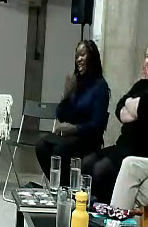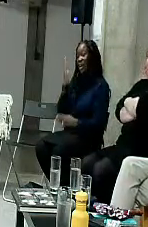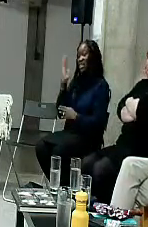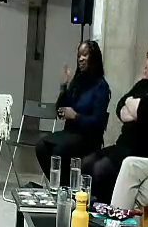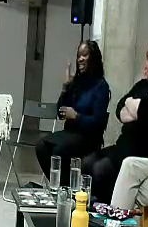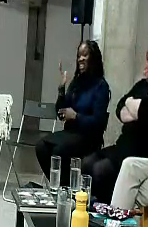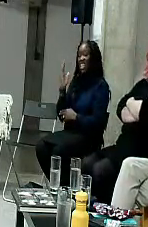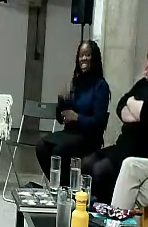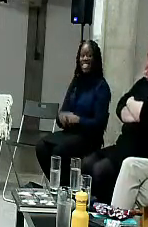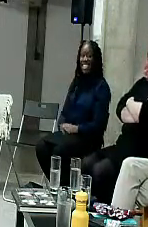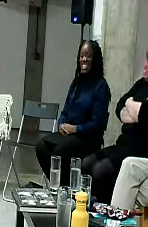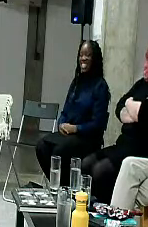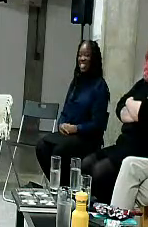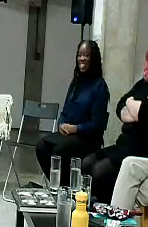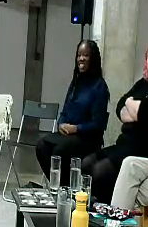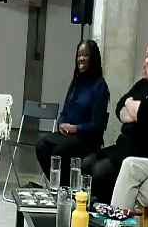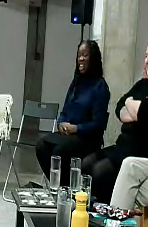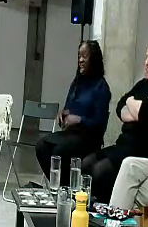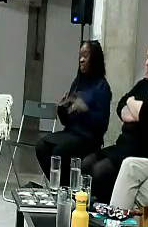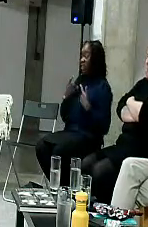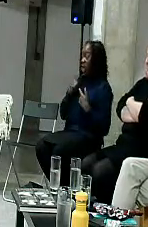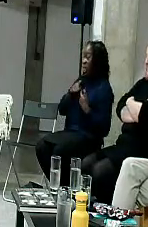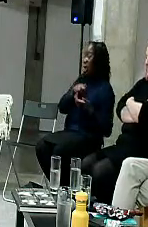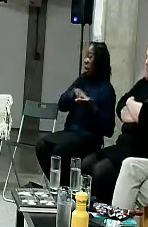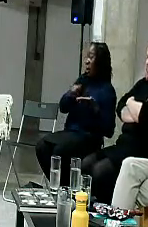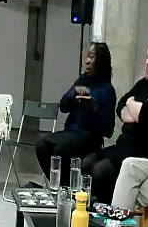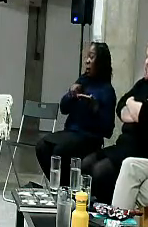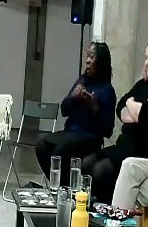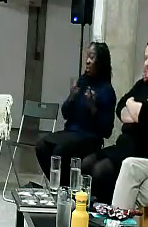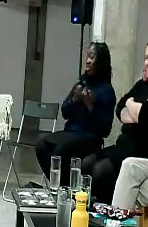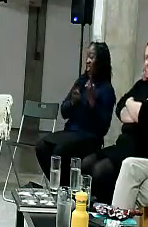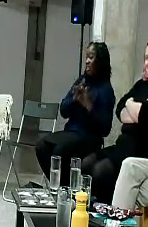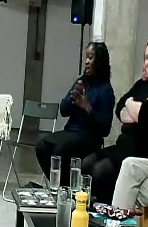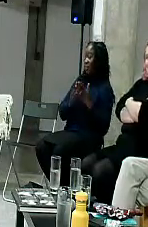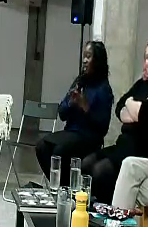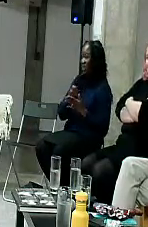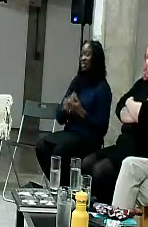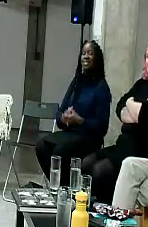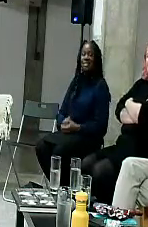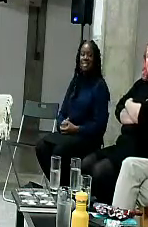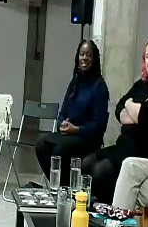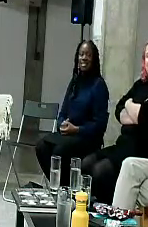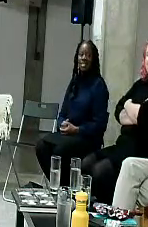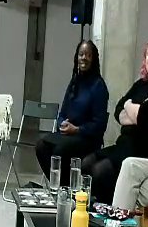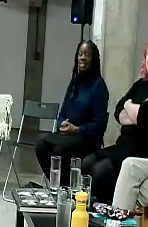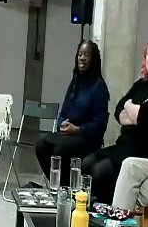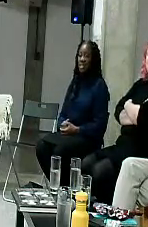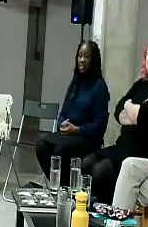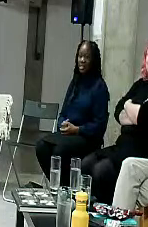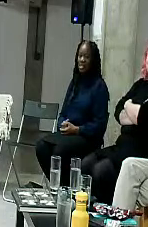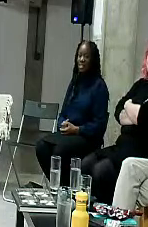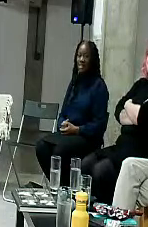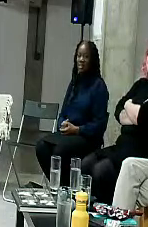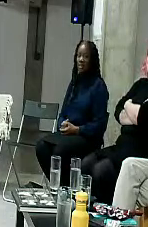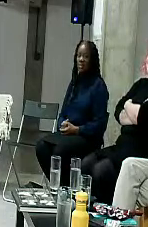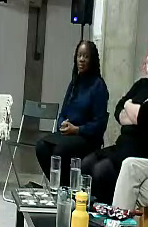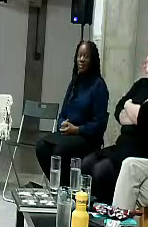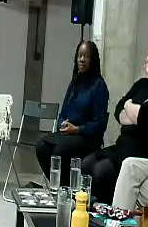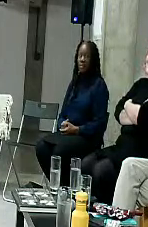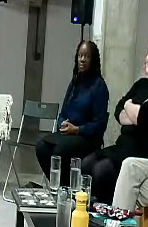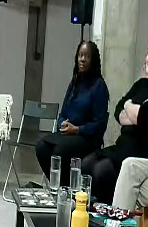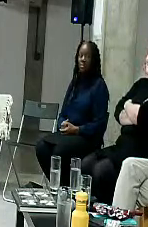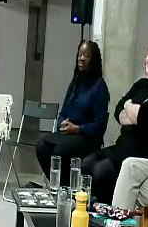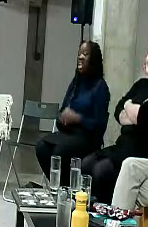which I find is a common theme. And then we're going to move into having some